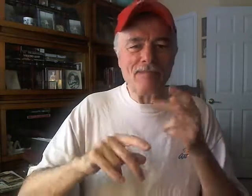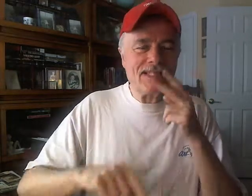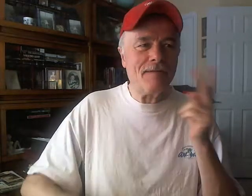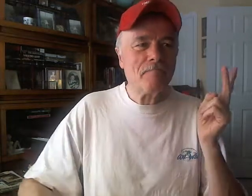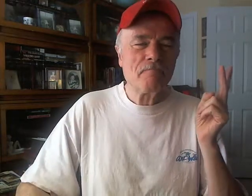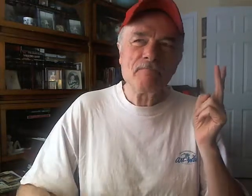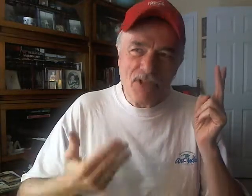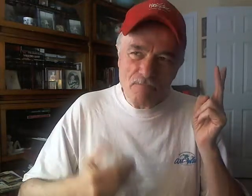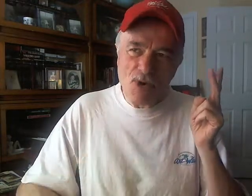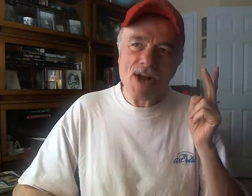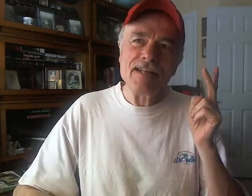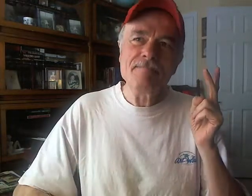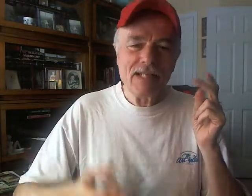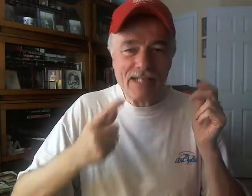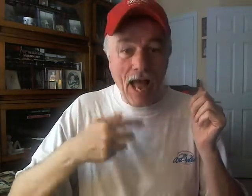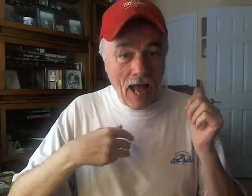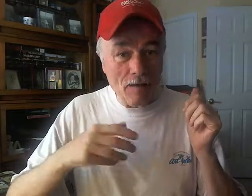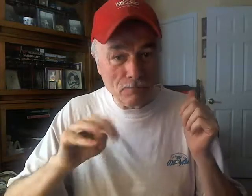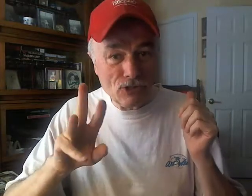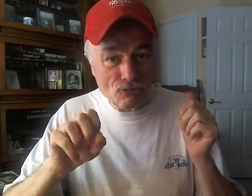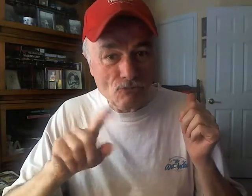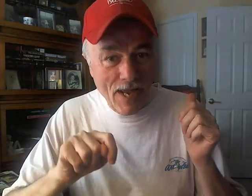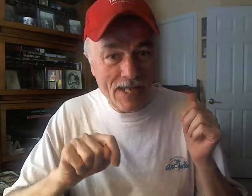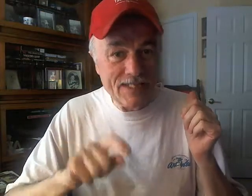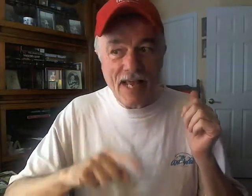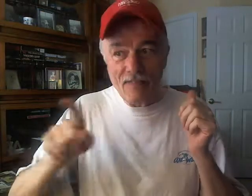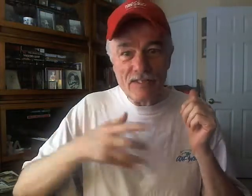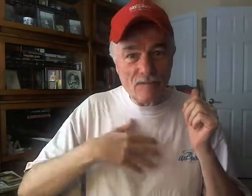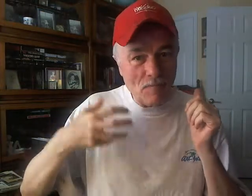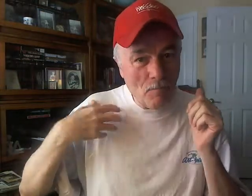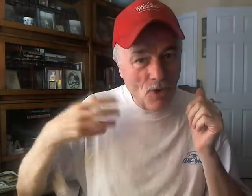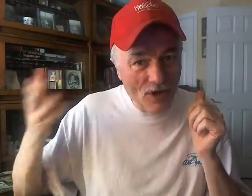Mason, mine, said, I'm Mr. Mace, this is my boss.